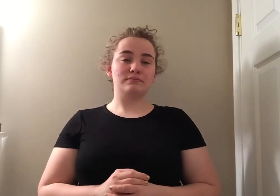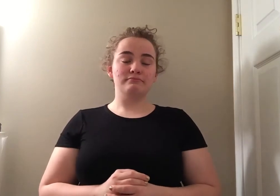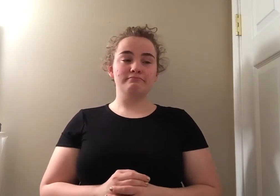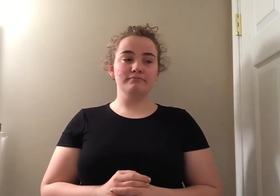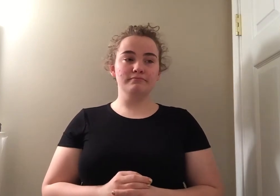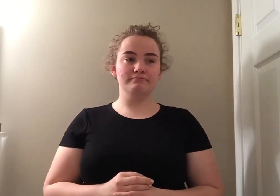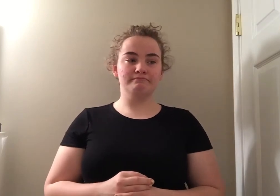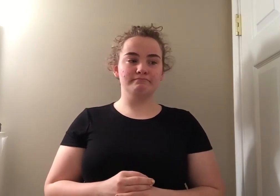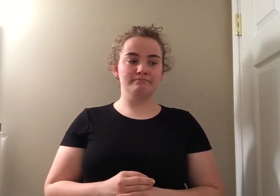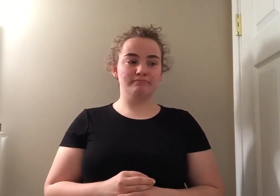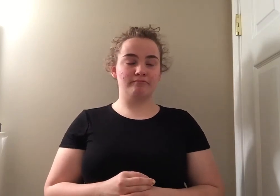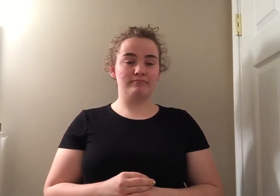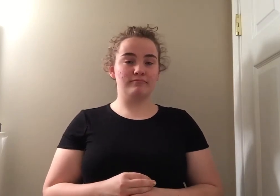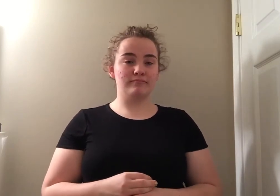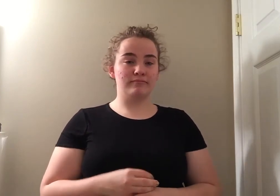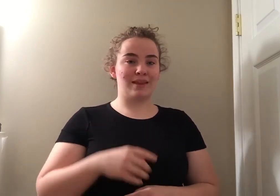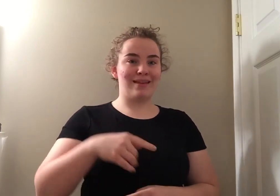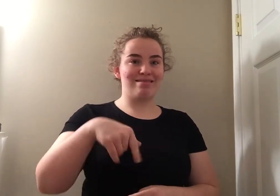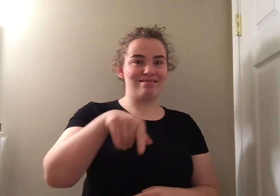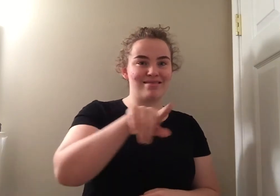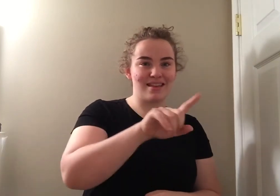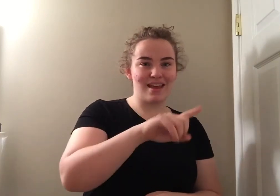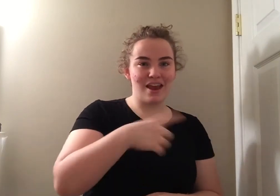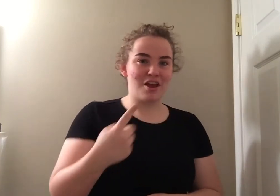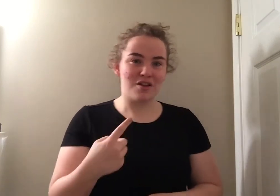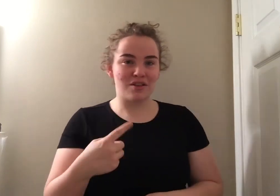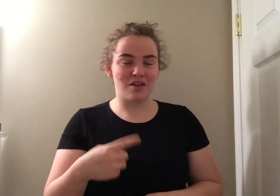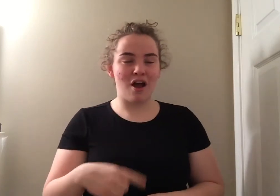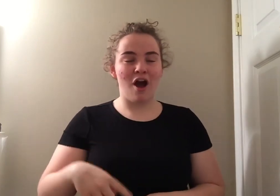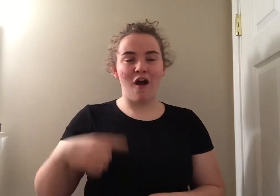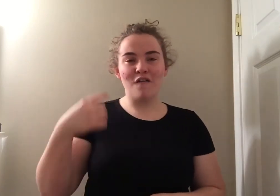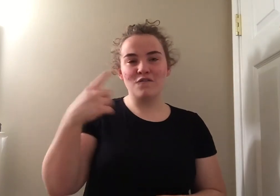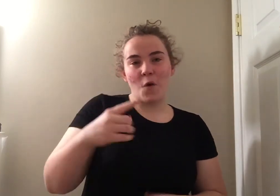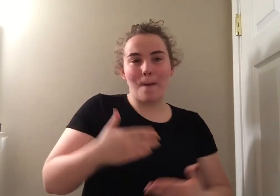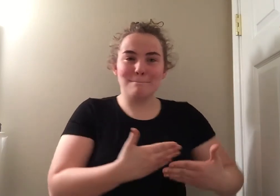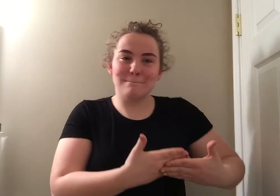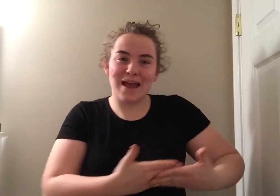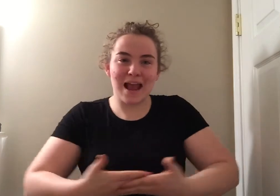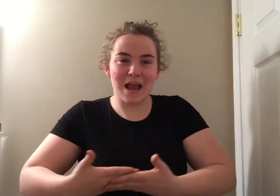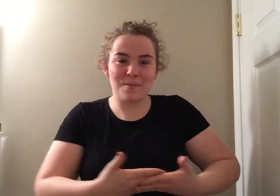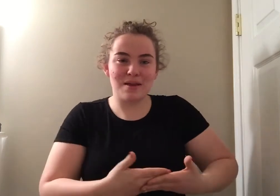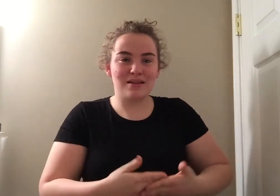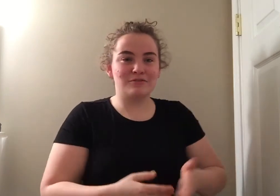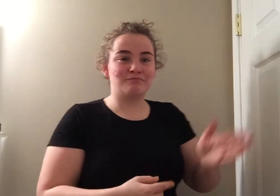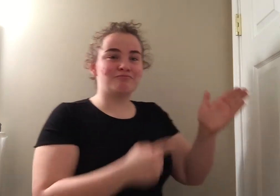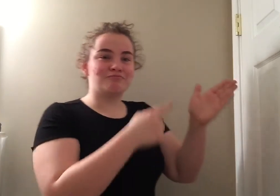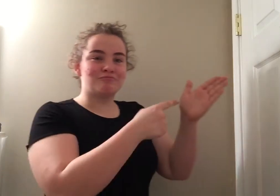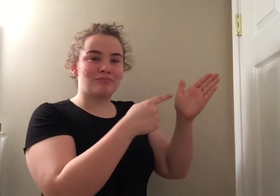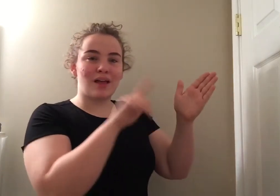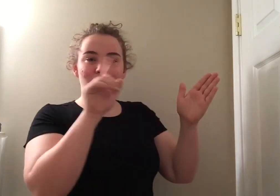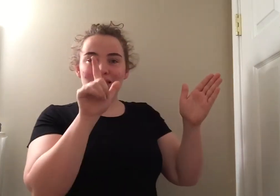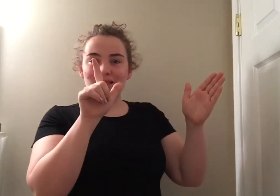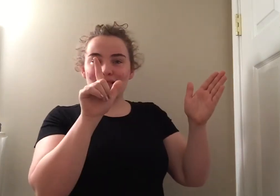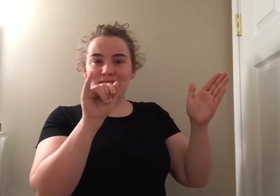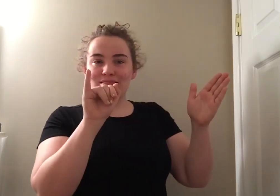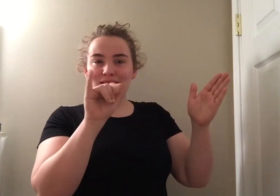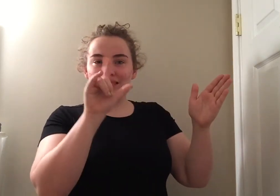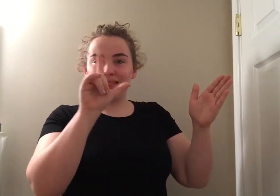These are for the baby. Here is Lily, and she has